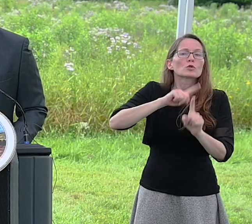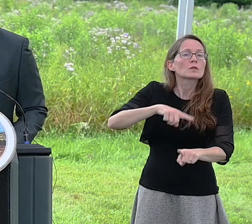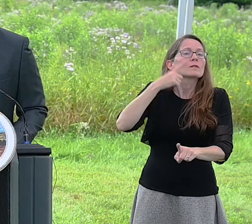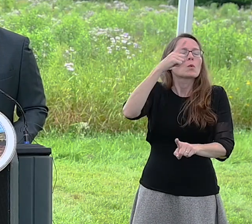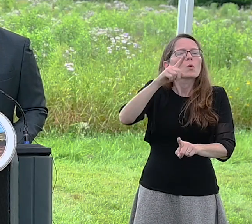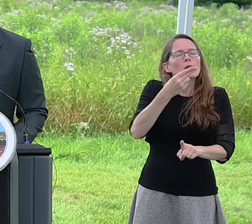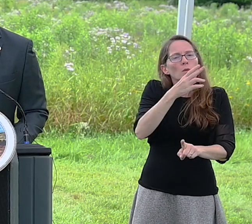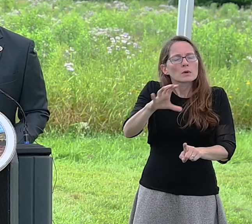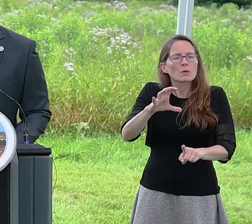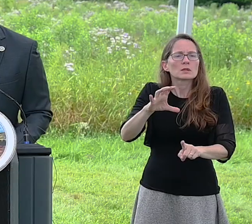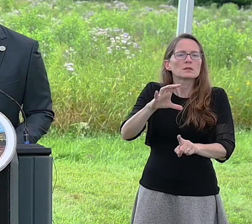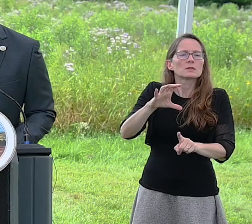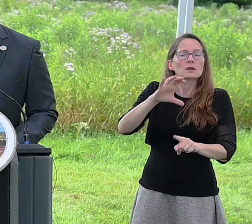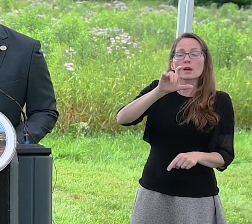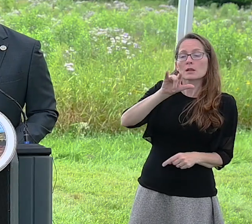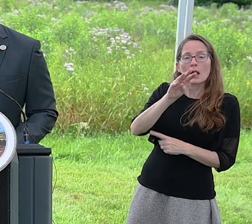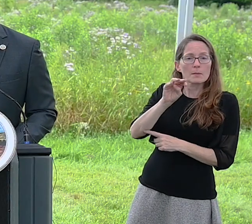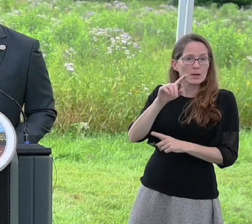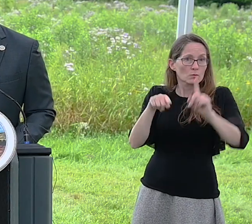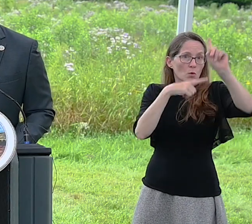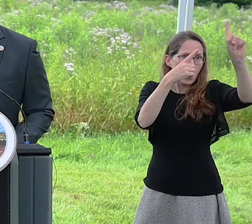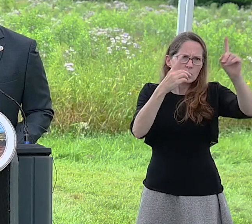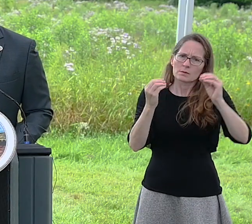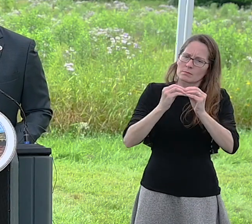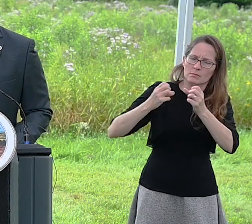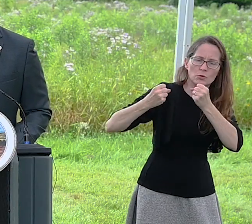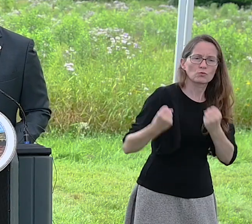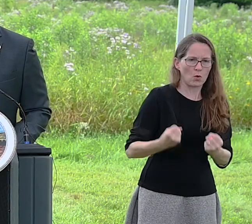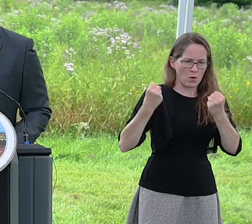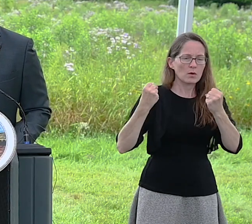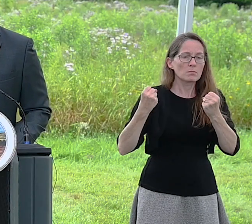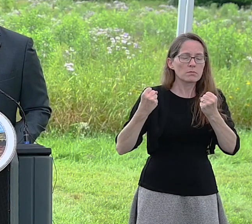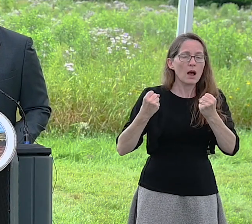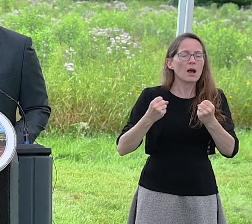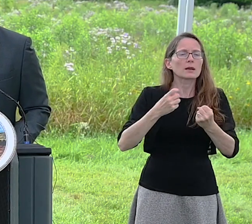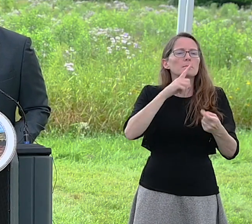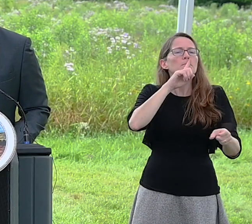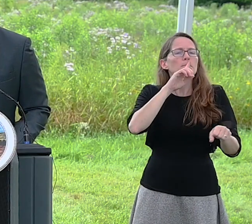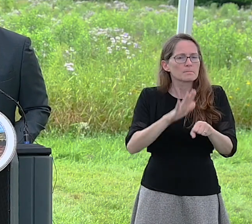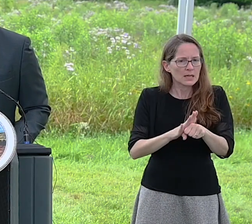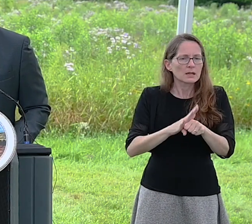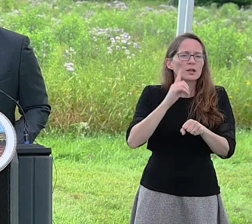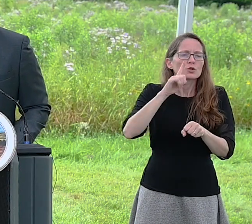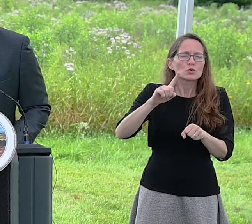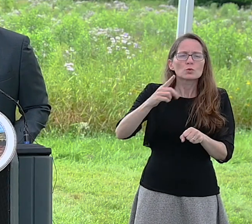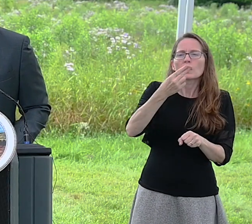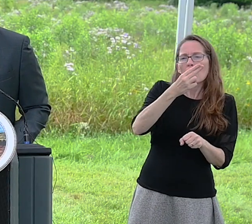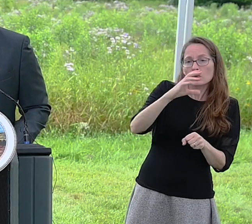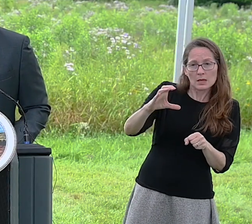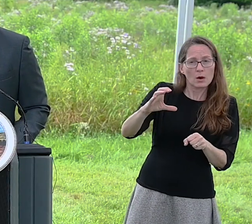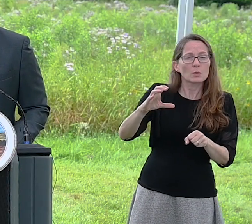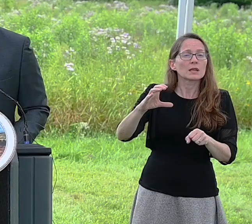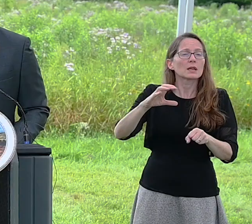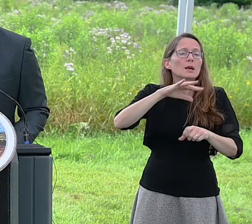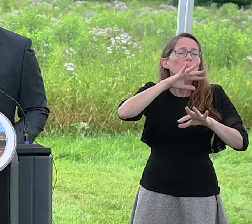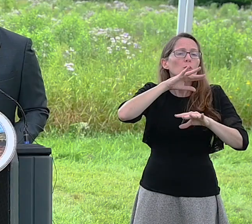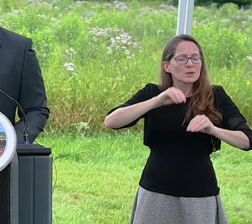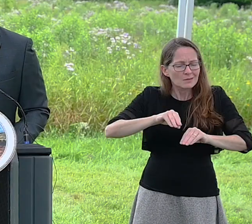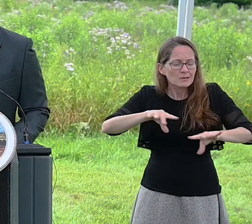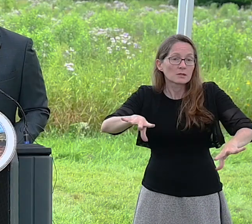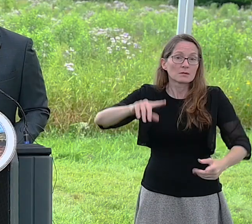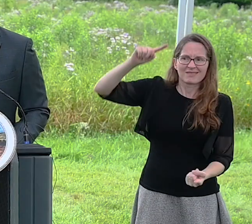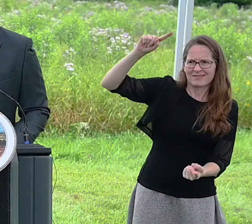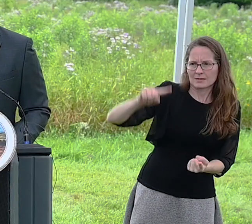climate goals, committing ourselves to reduce countywide climate pollutants by 60% by